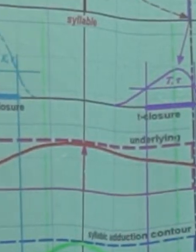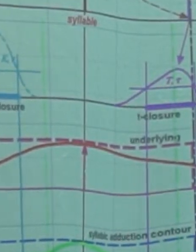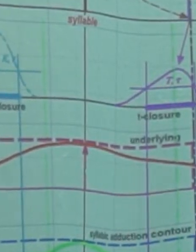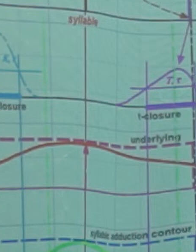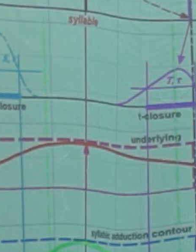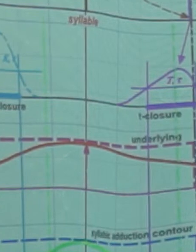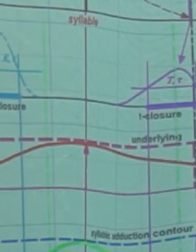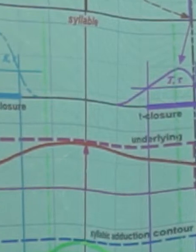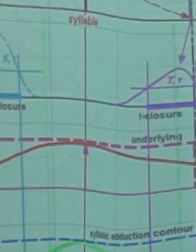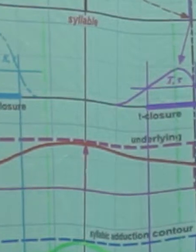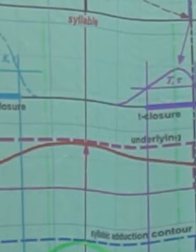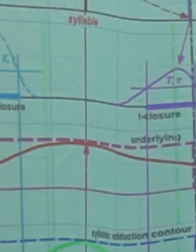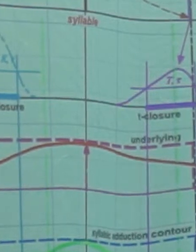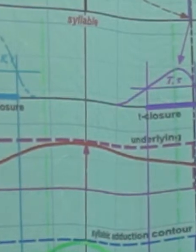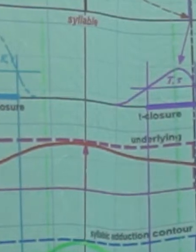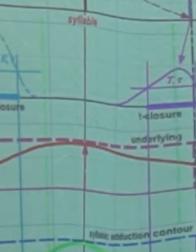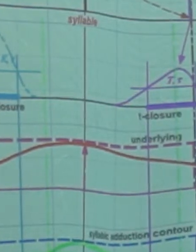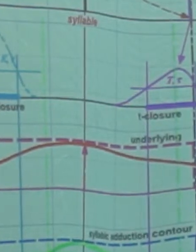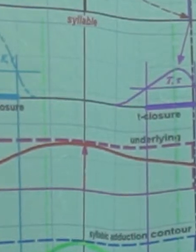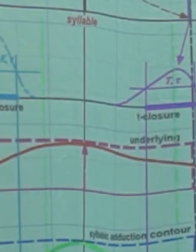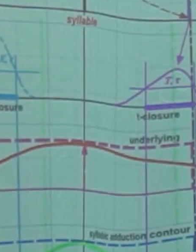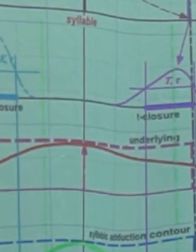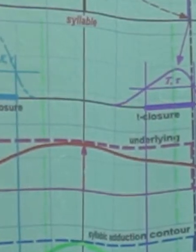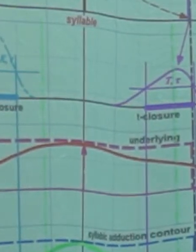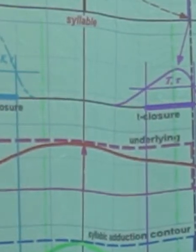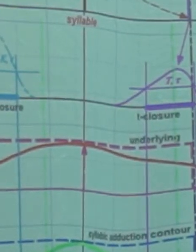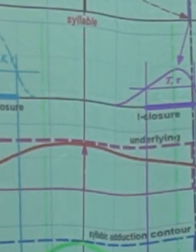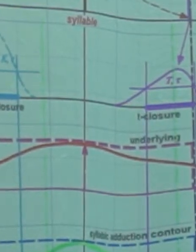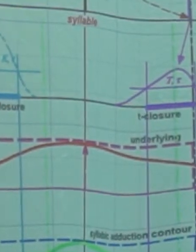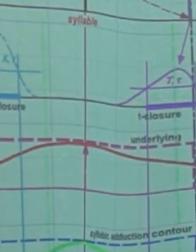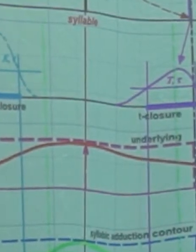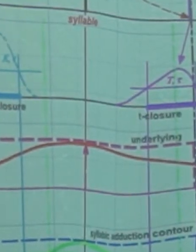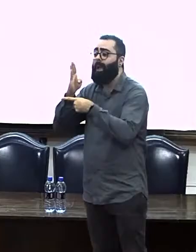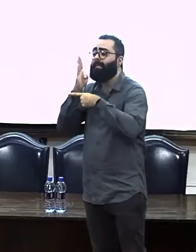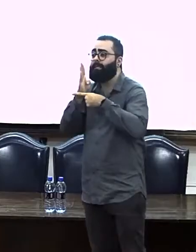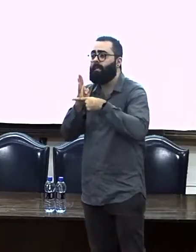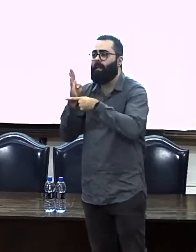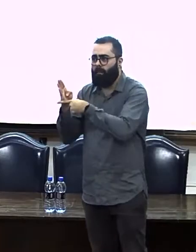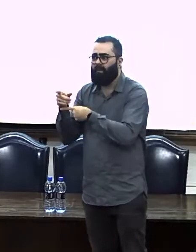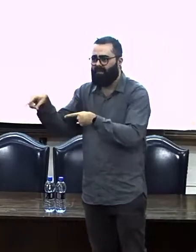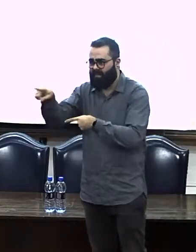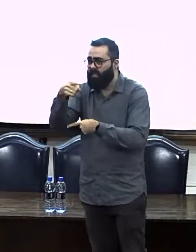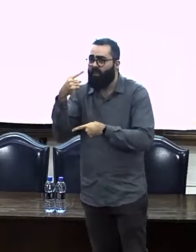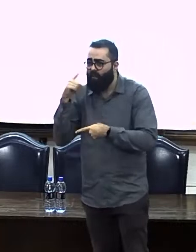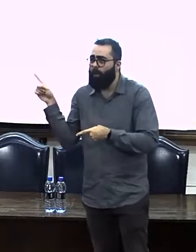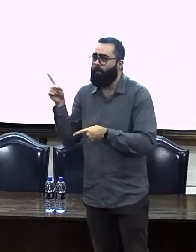So, you can see why it's difficult to work on this model.